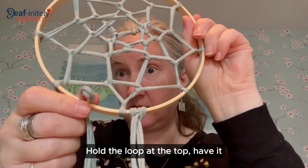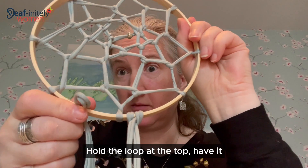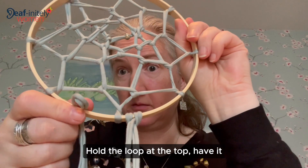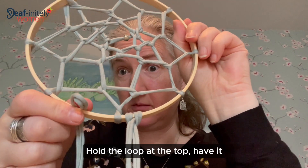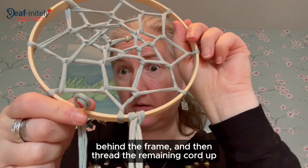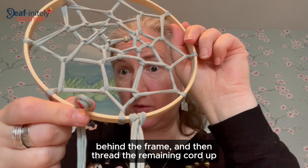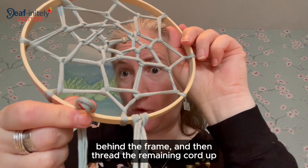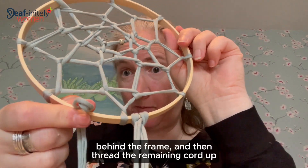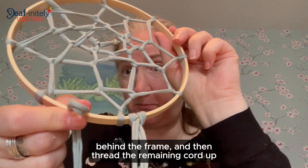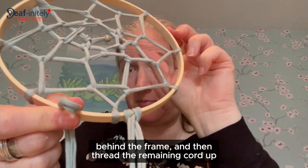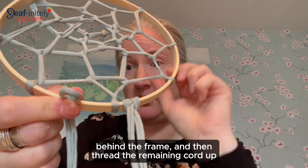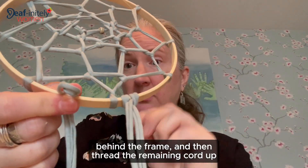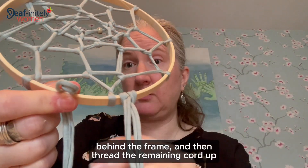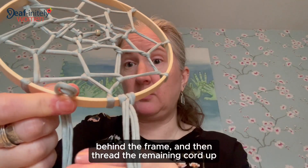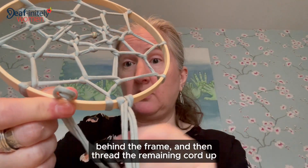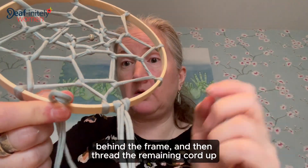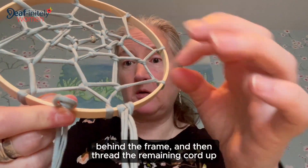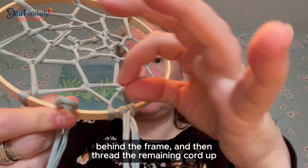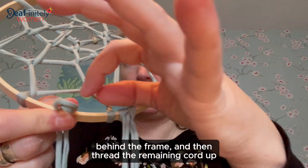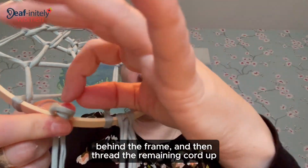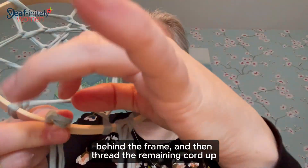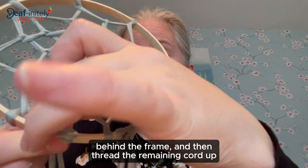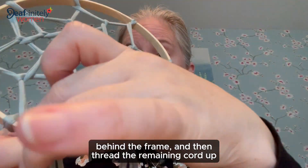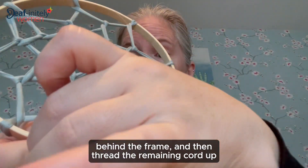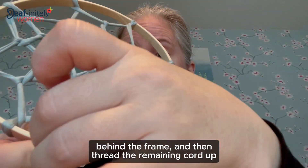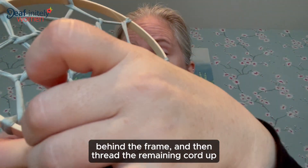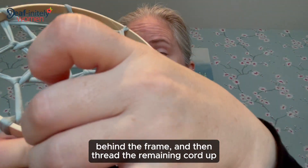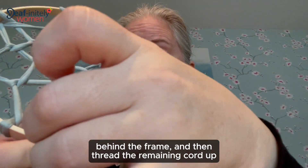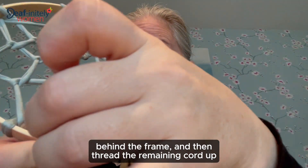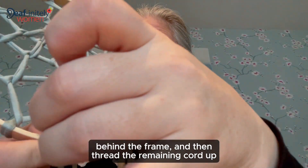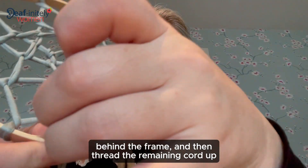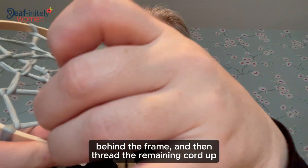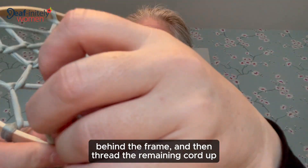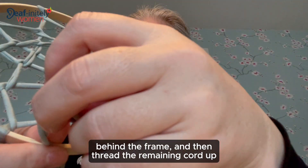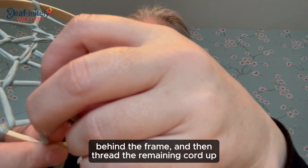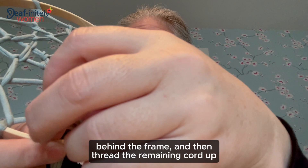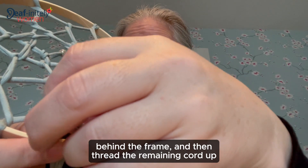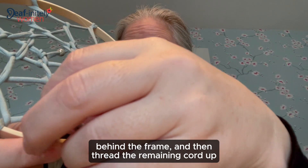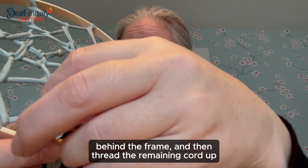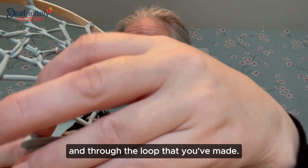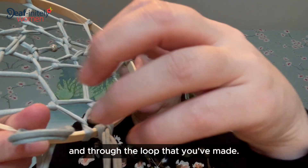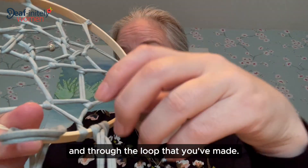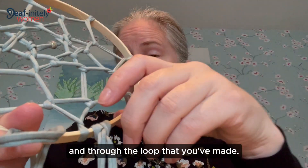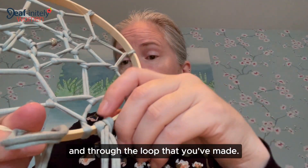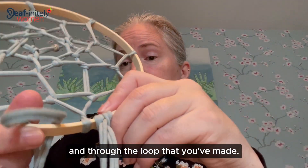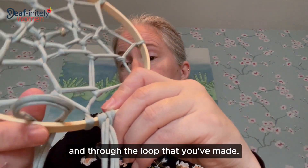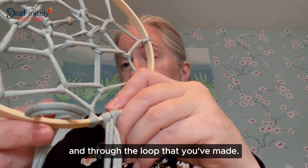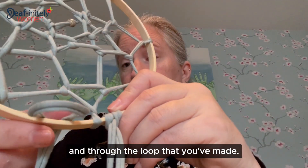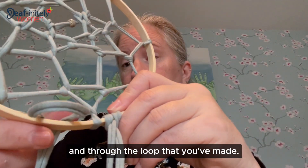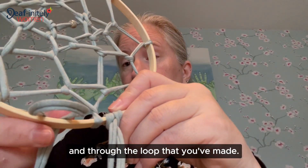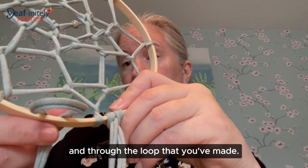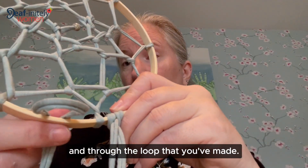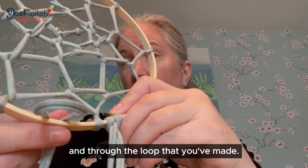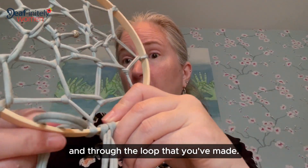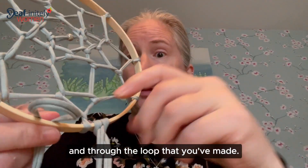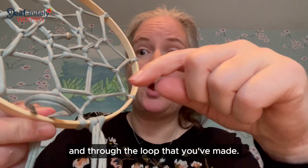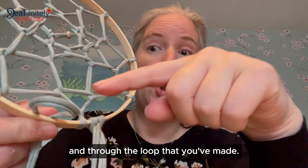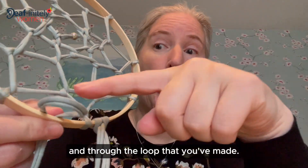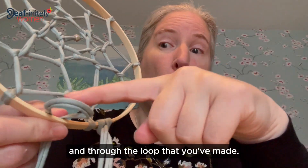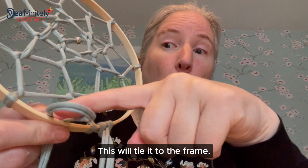have it behind the frame, and then thread the remaining cord up and through the loop that you've made. This